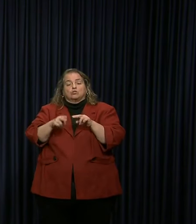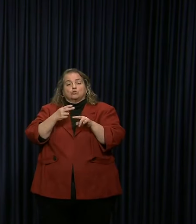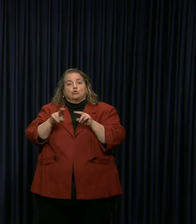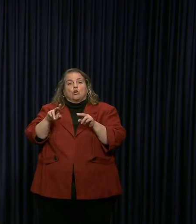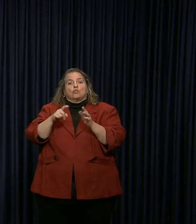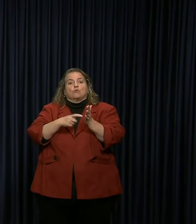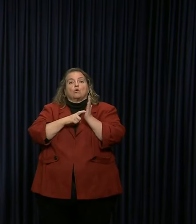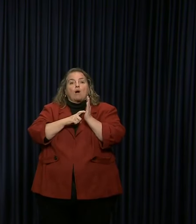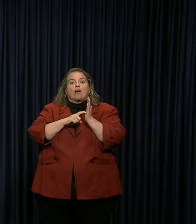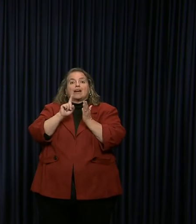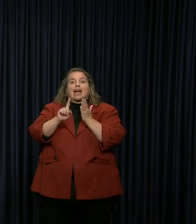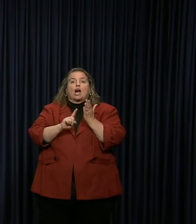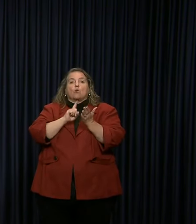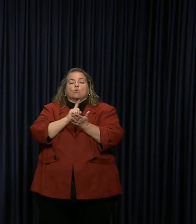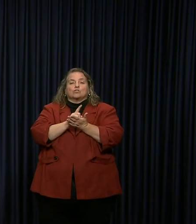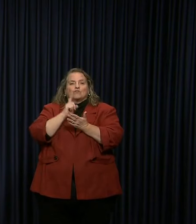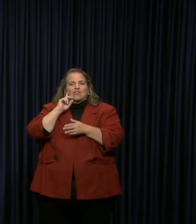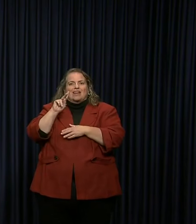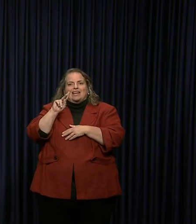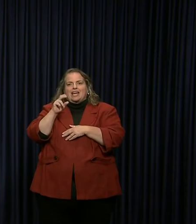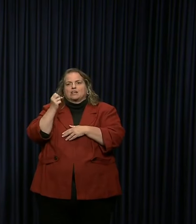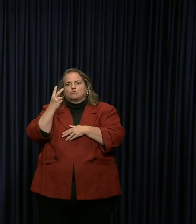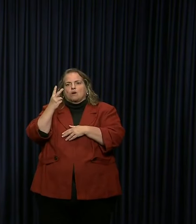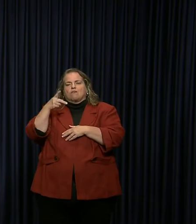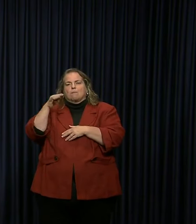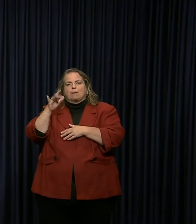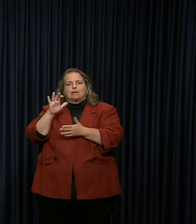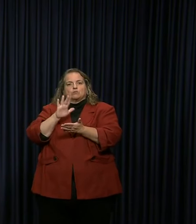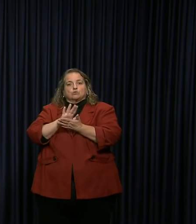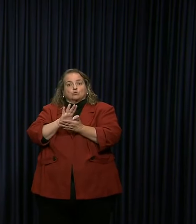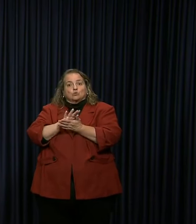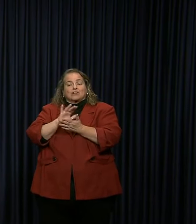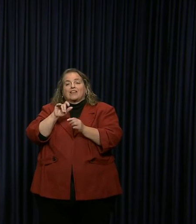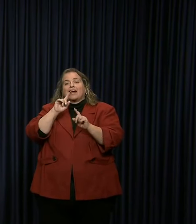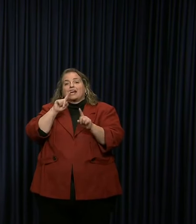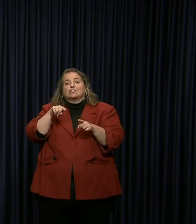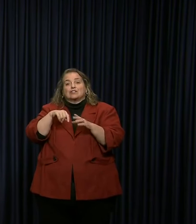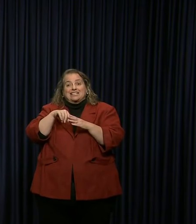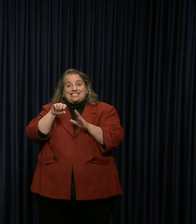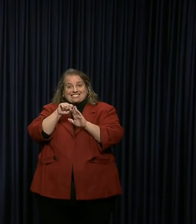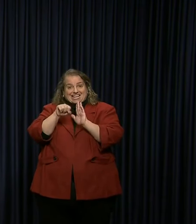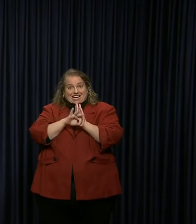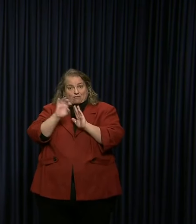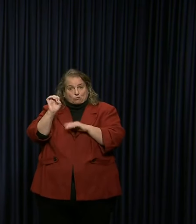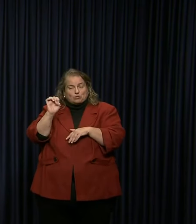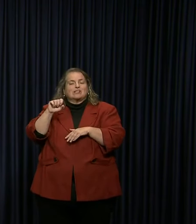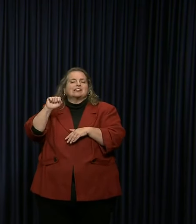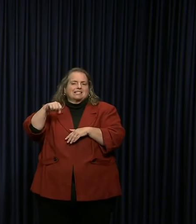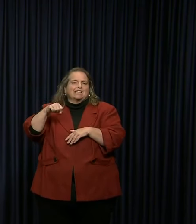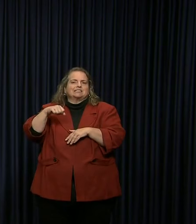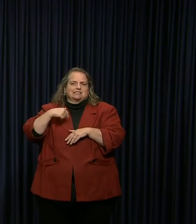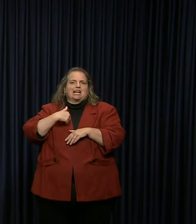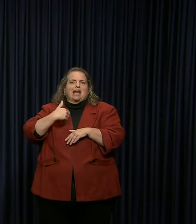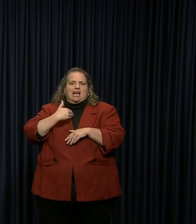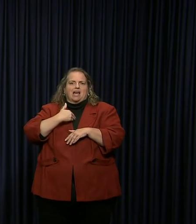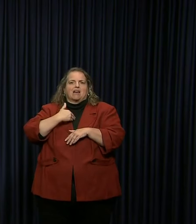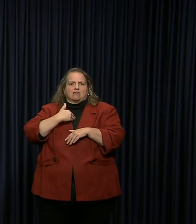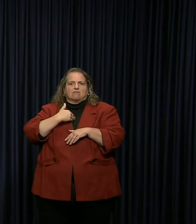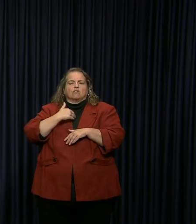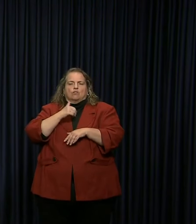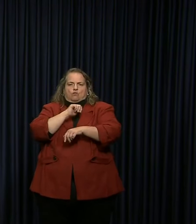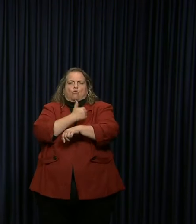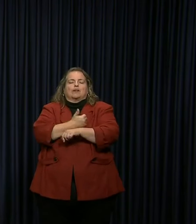mandatory instructions for the state's K-12 public schools? I believe that answer in a state of emergency is yes. State of emergency